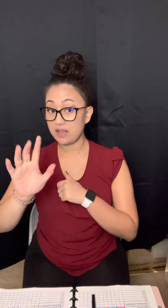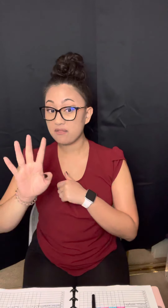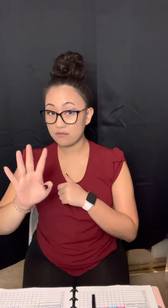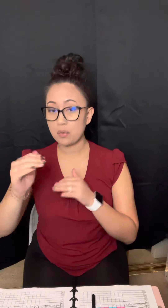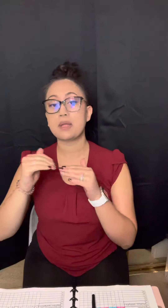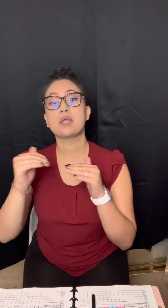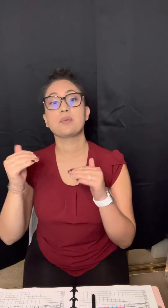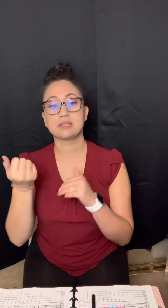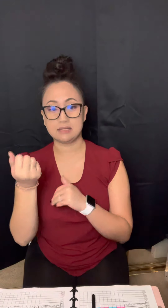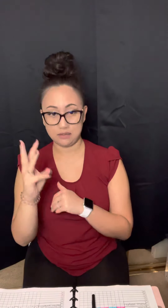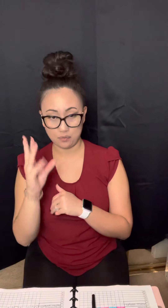good.